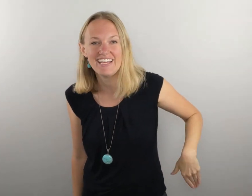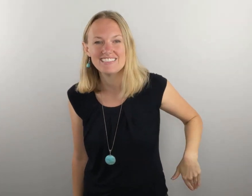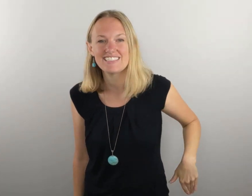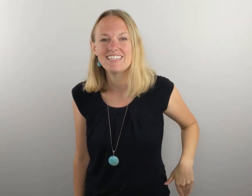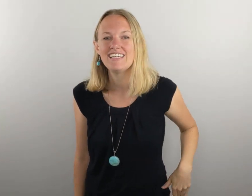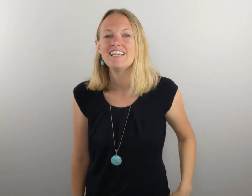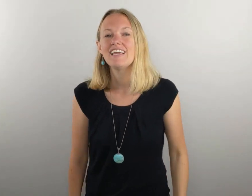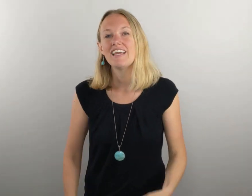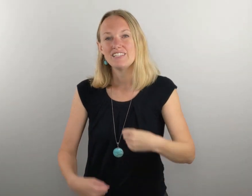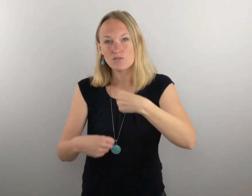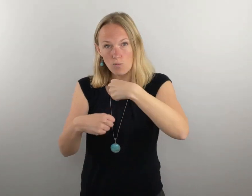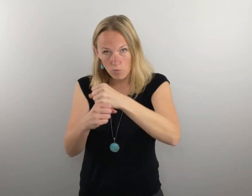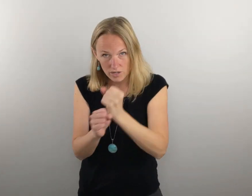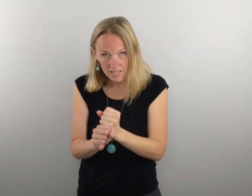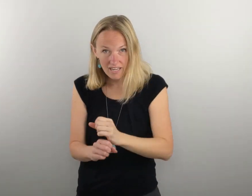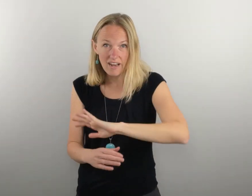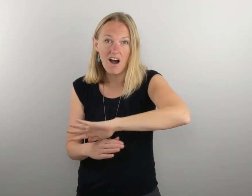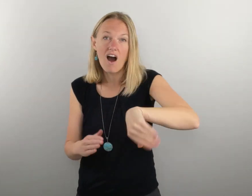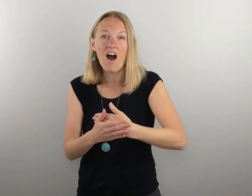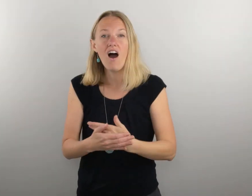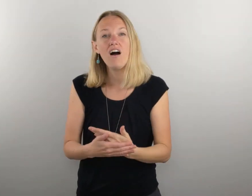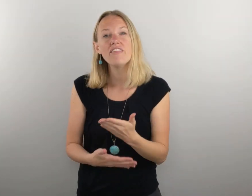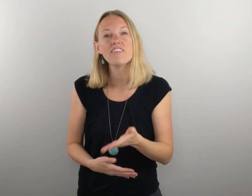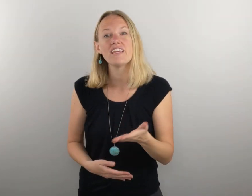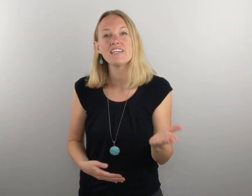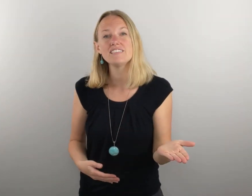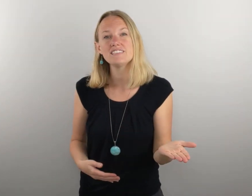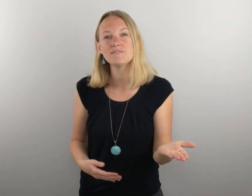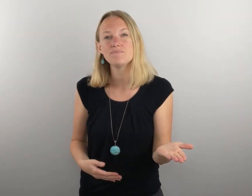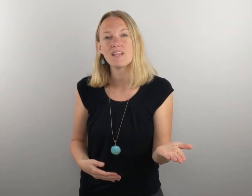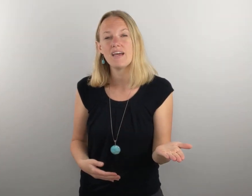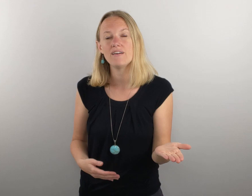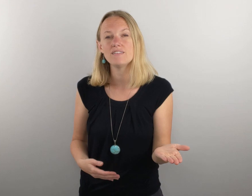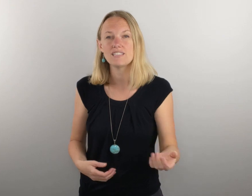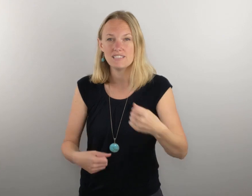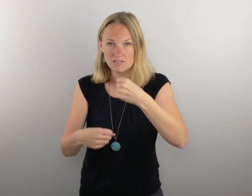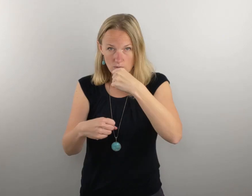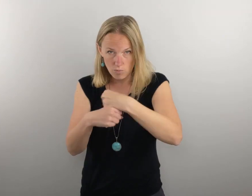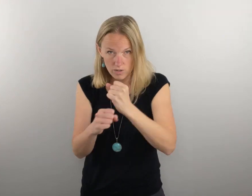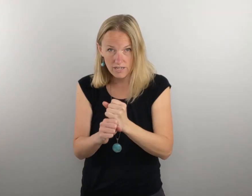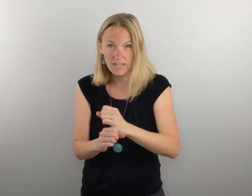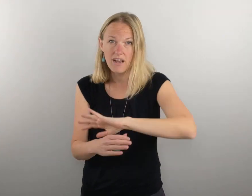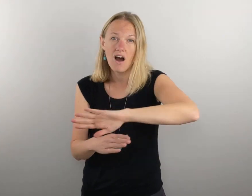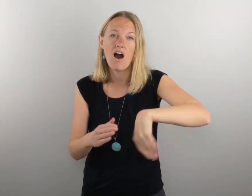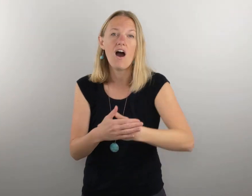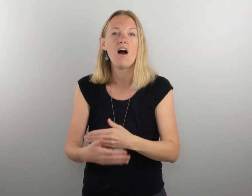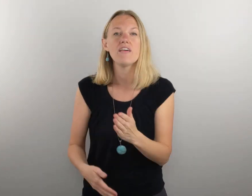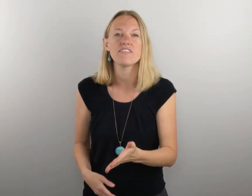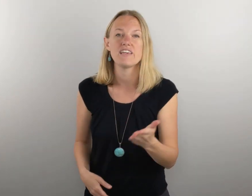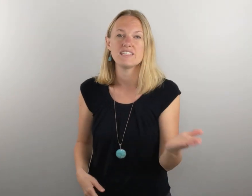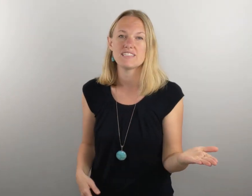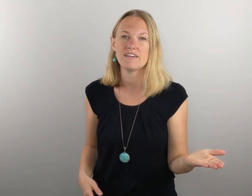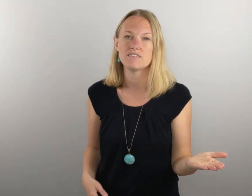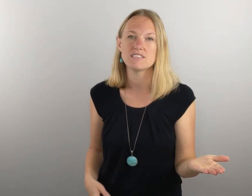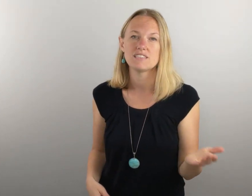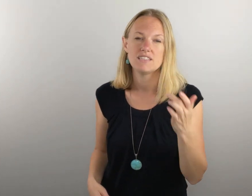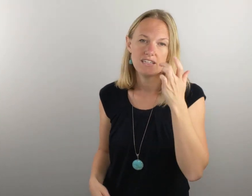late is working all things out. He's working all things out.